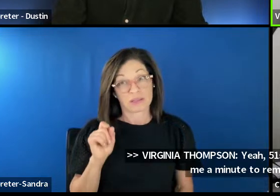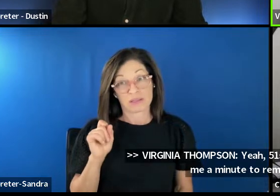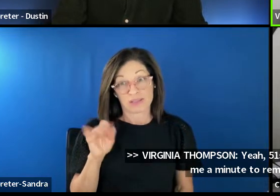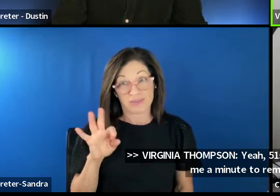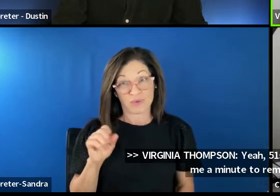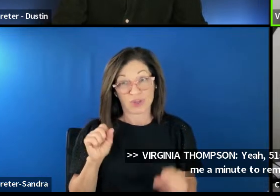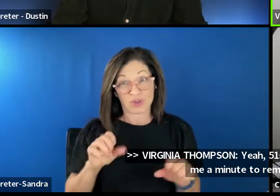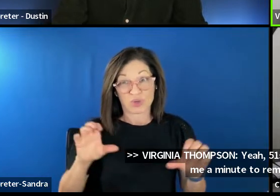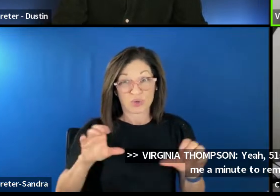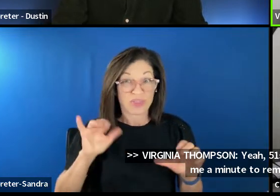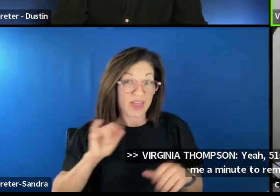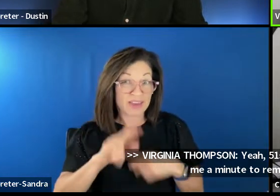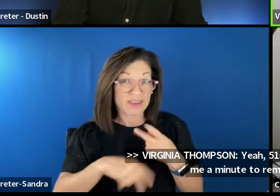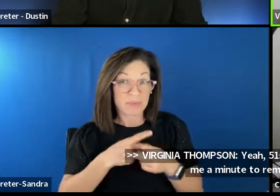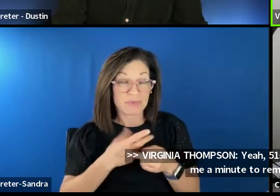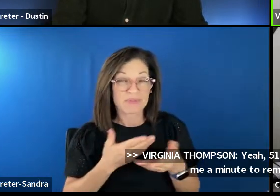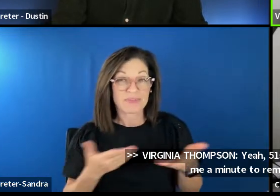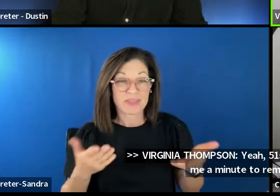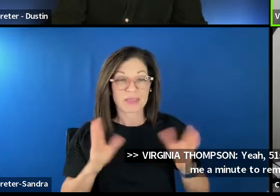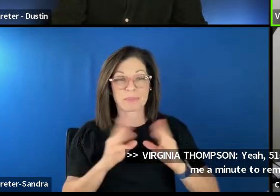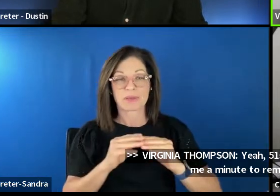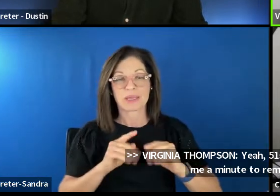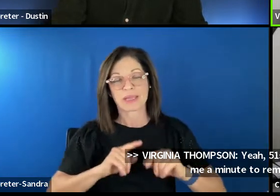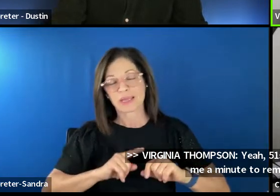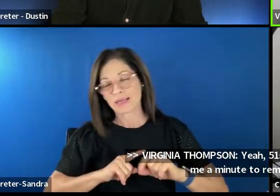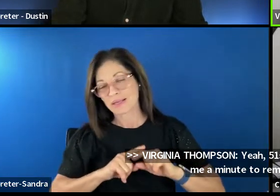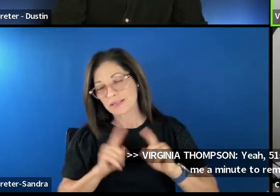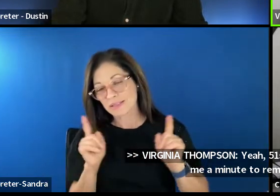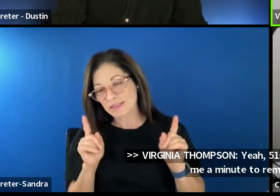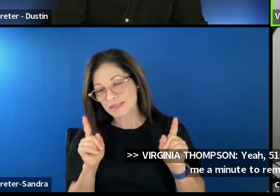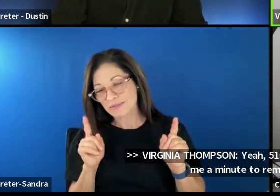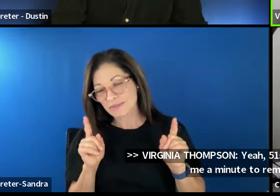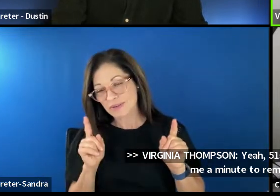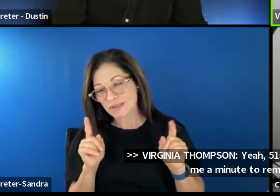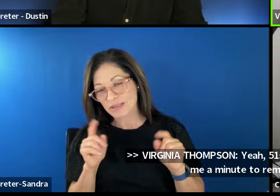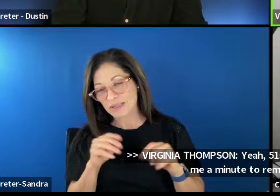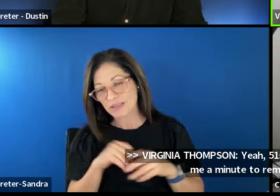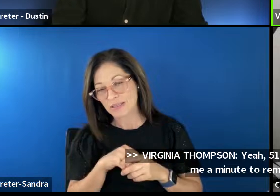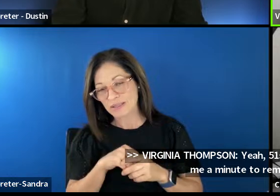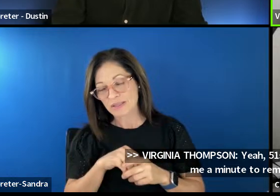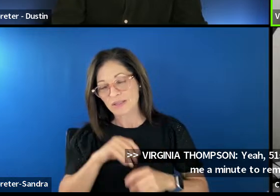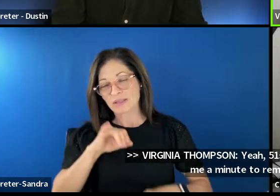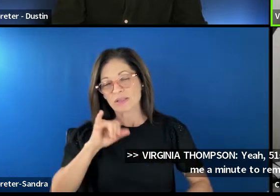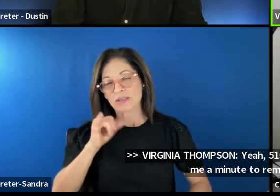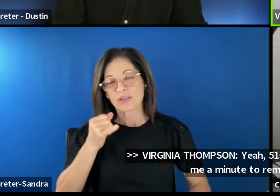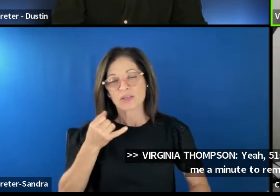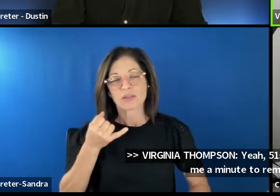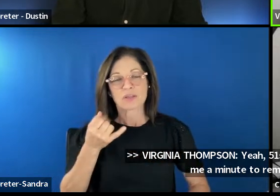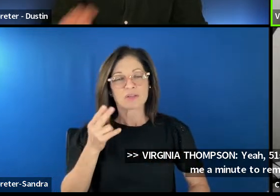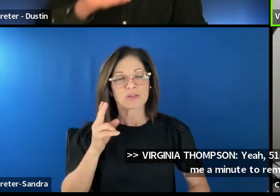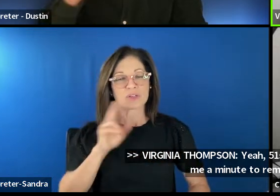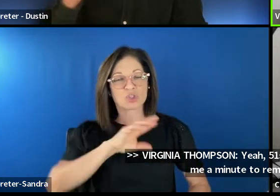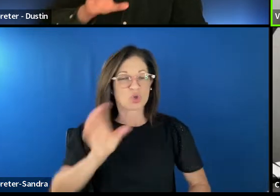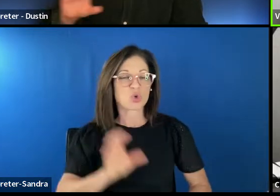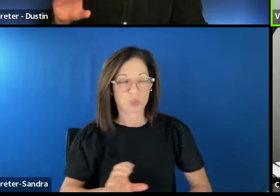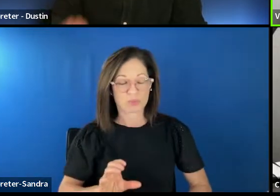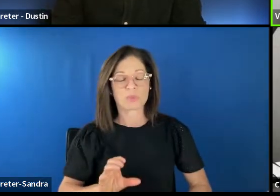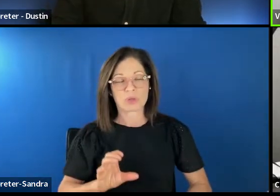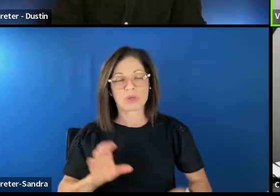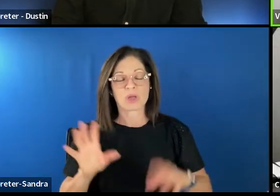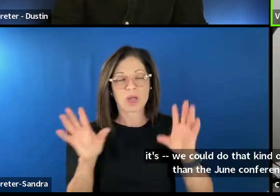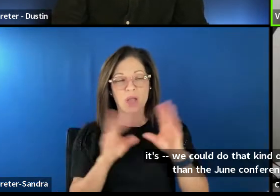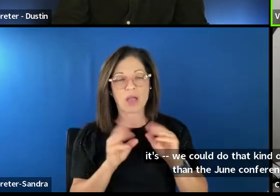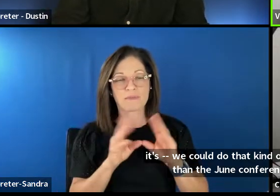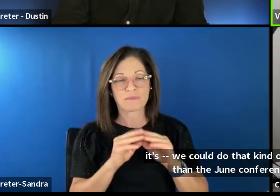that kind of approach. It's different than a Zoom conference meeting because then it's just a bigger room and you can have